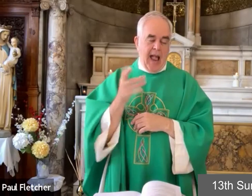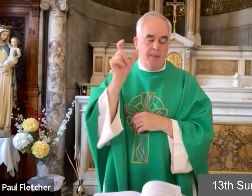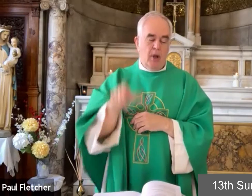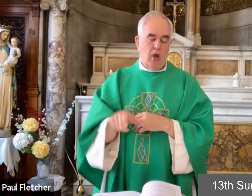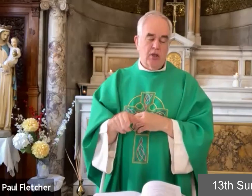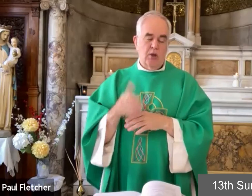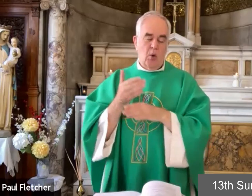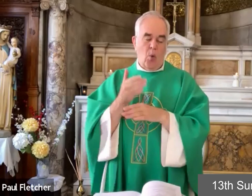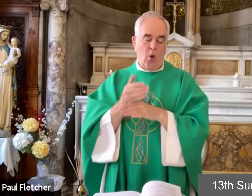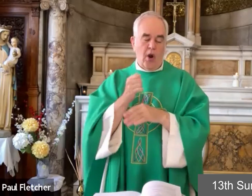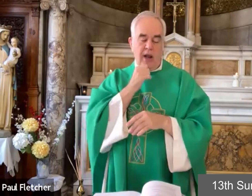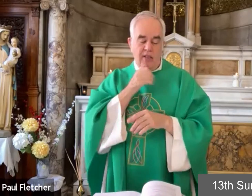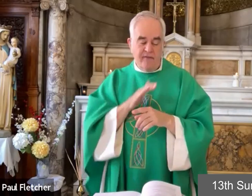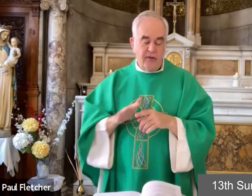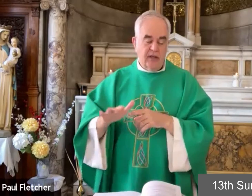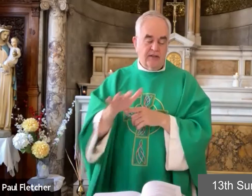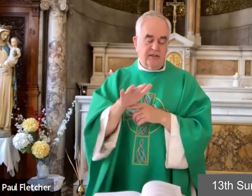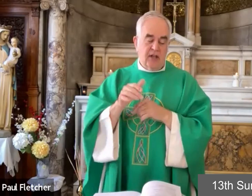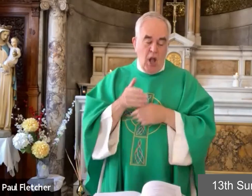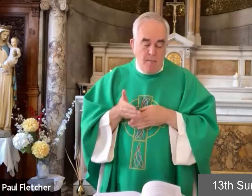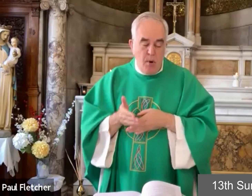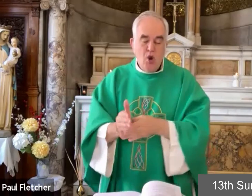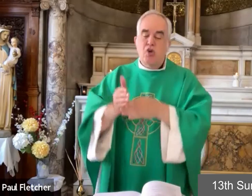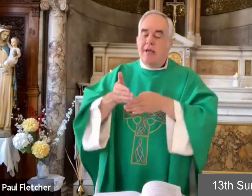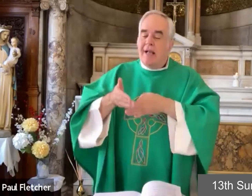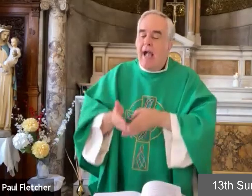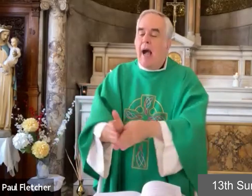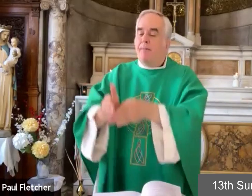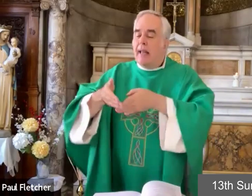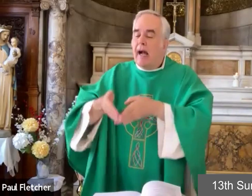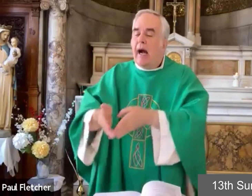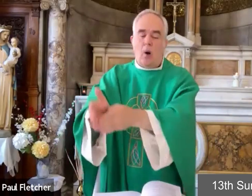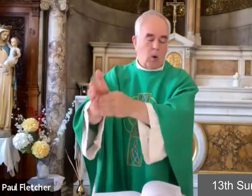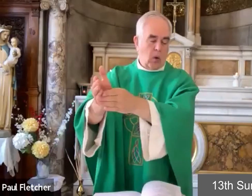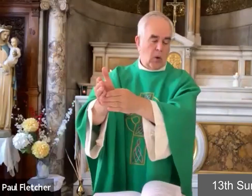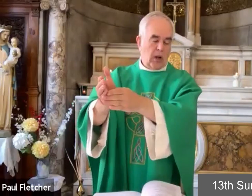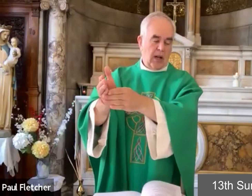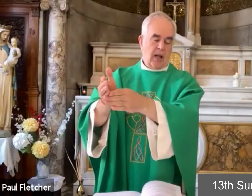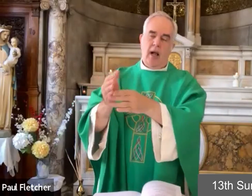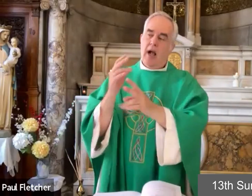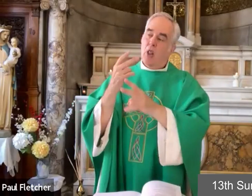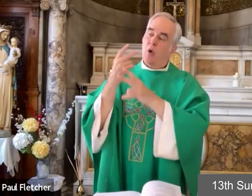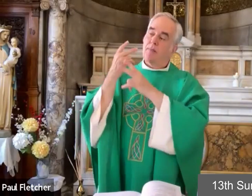"Any person walks in the field pushing a plow, look